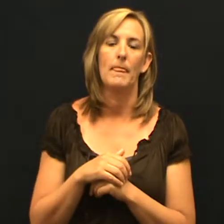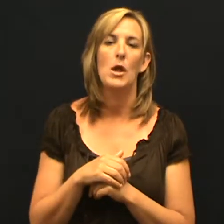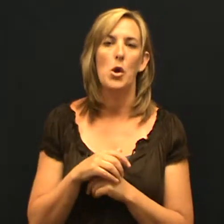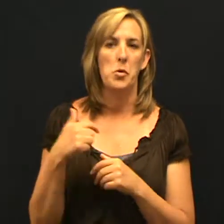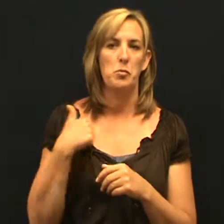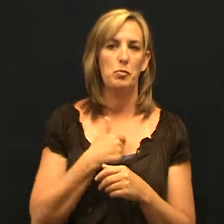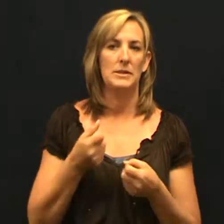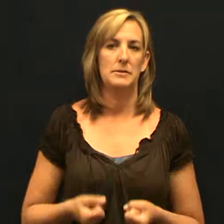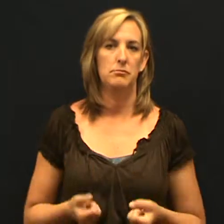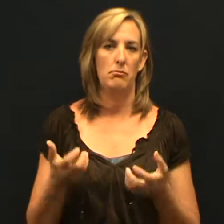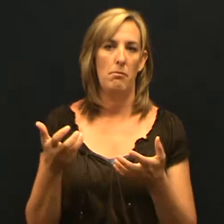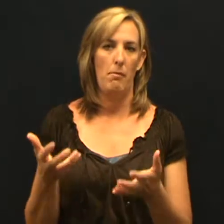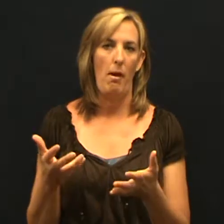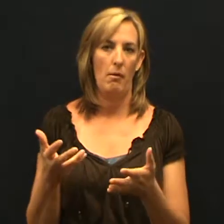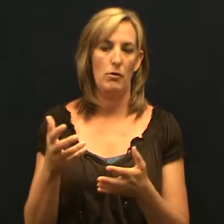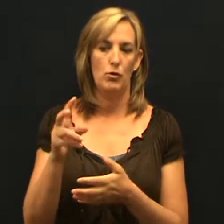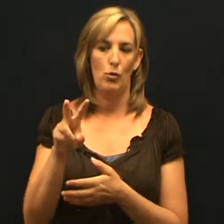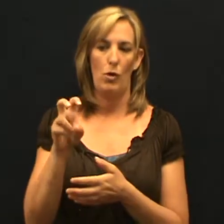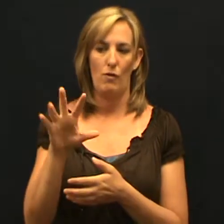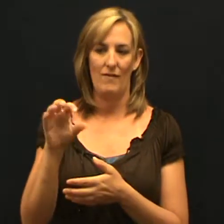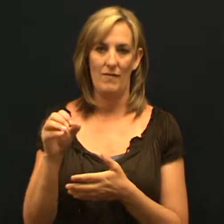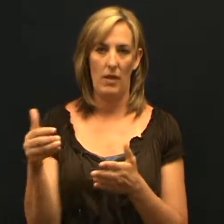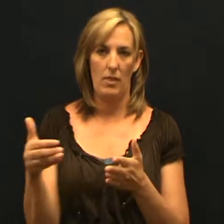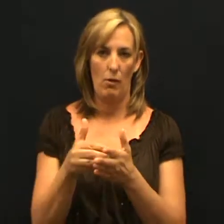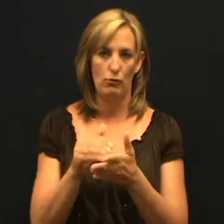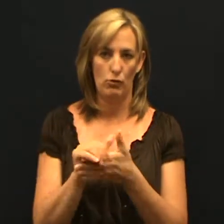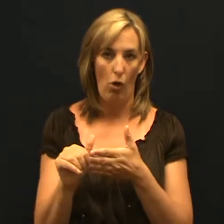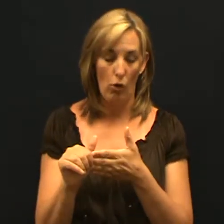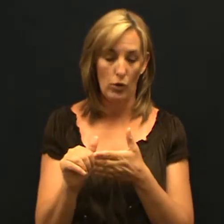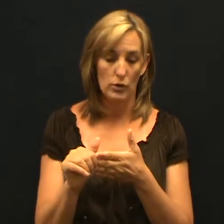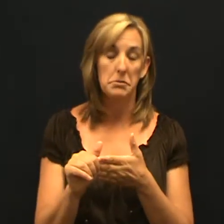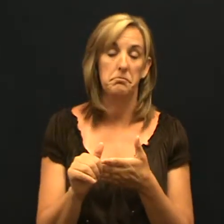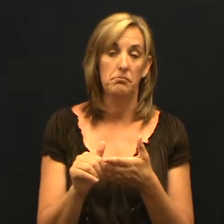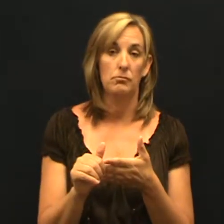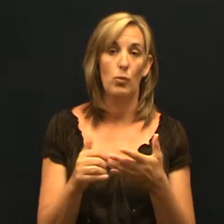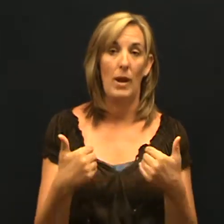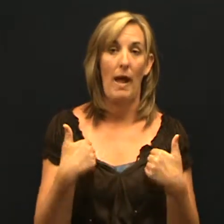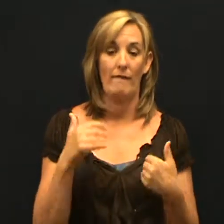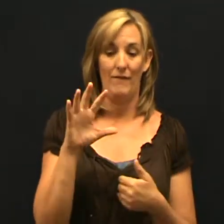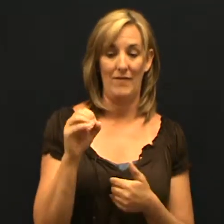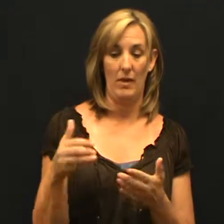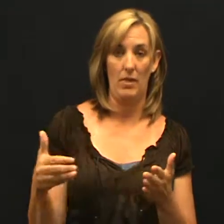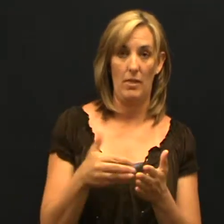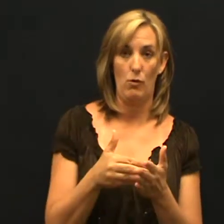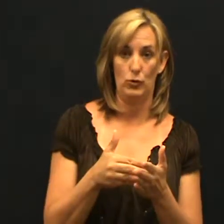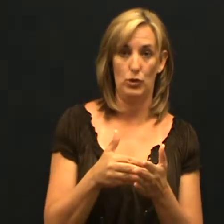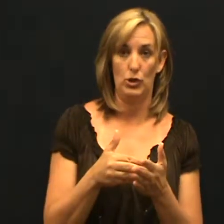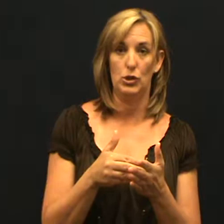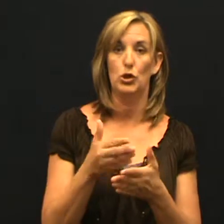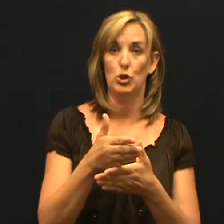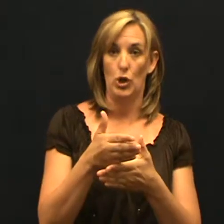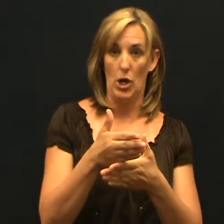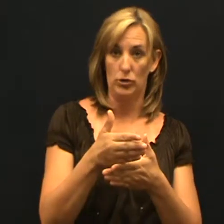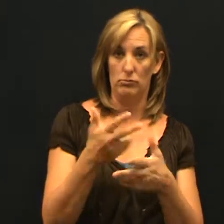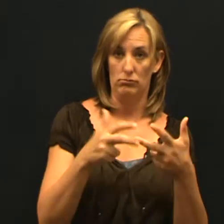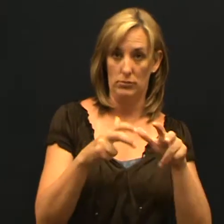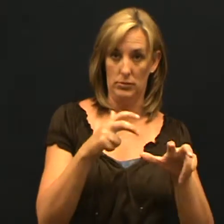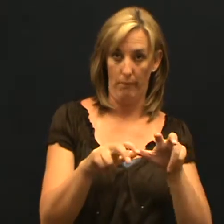$1,250,000 in order to acquire 50,000 shares of treasury stock. We said we record that as a debit to treasury